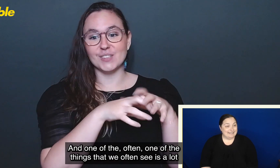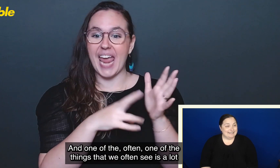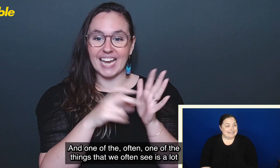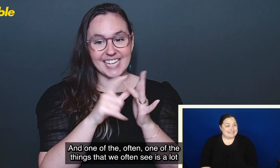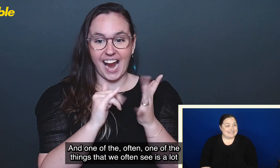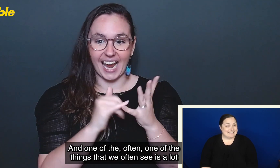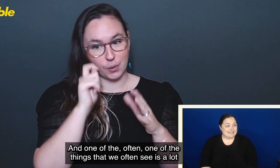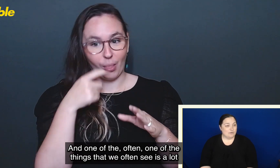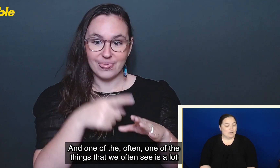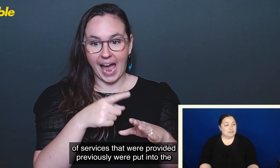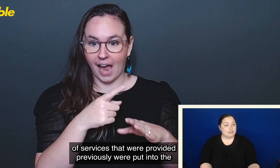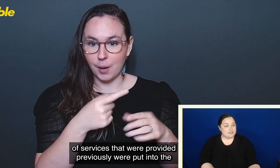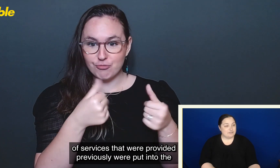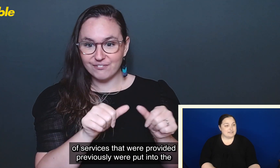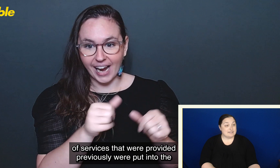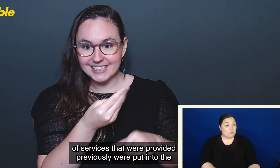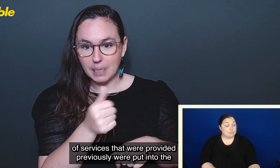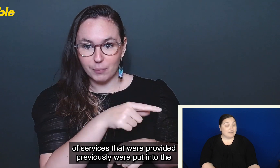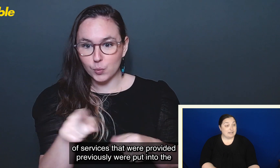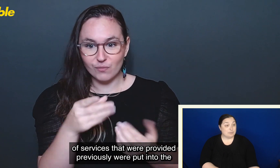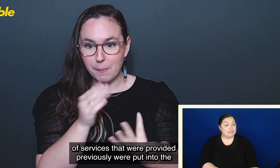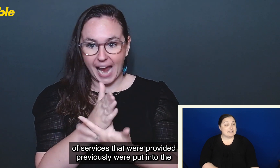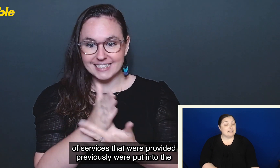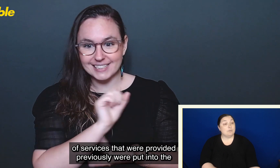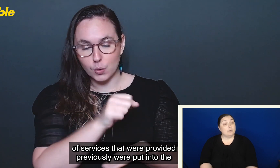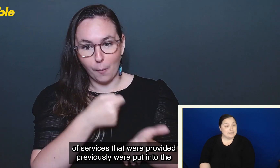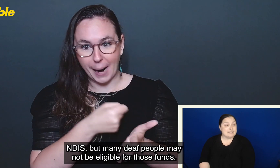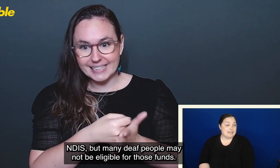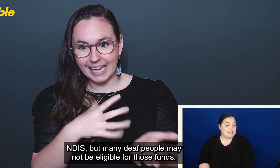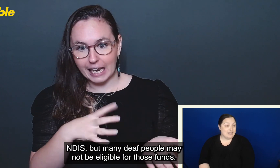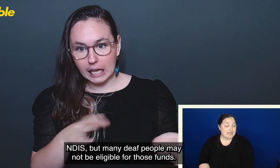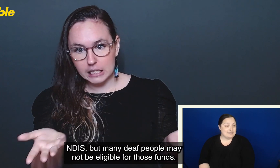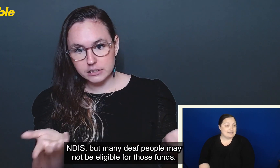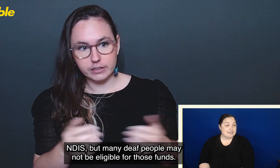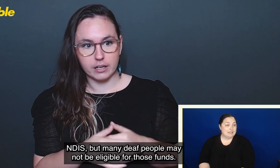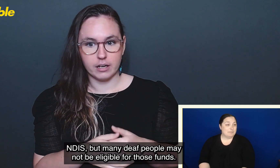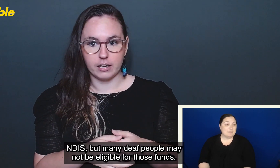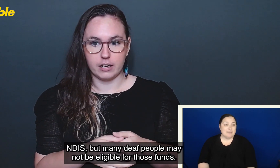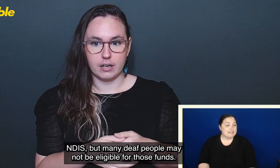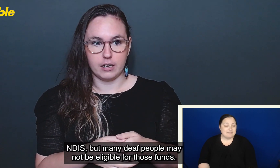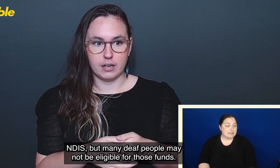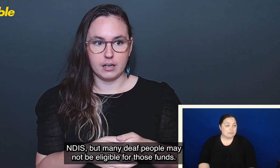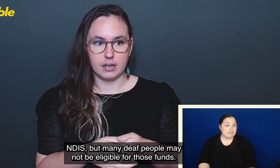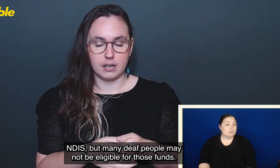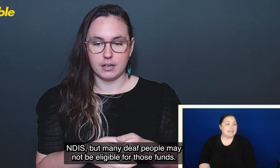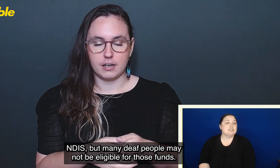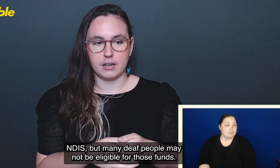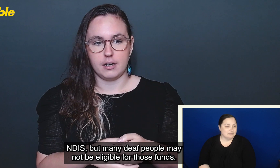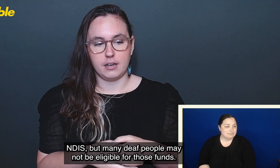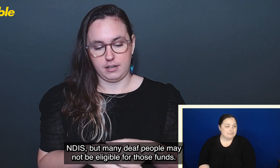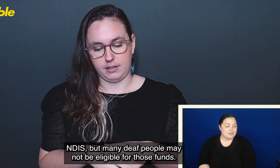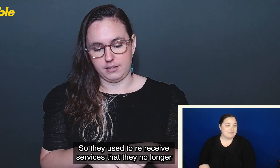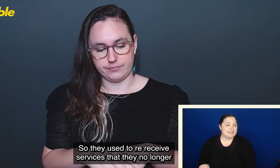see is a lot of services that were provided previously were put into the NDIS, but many deaf people may not be